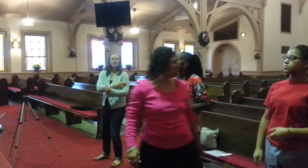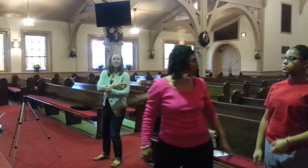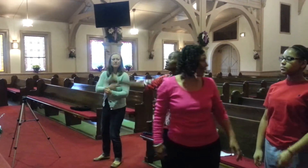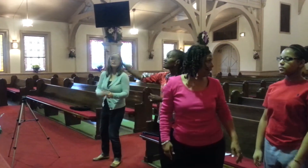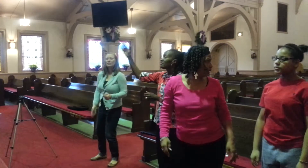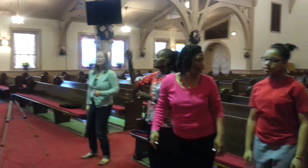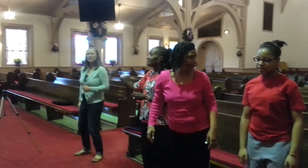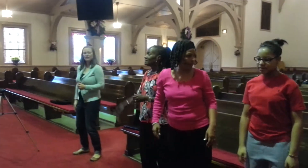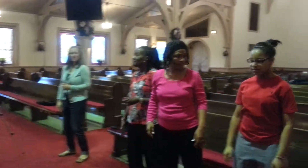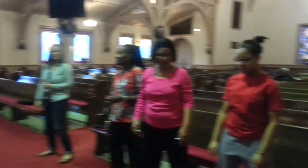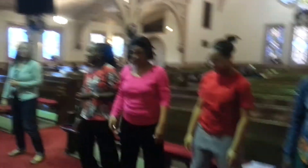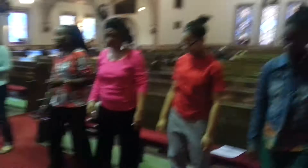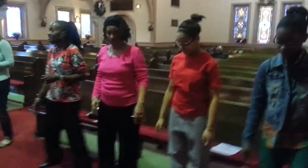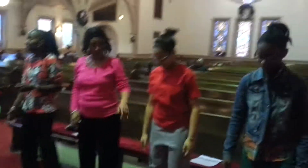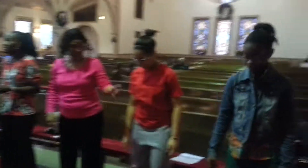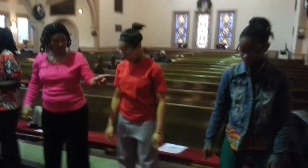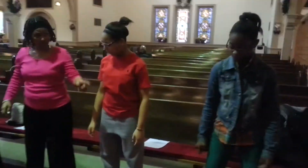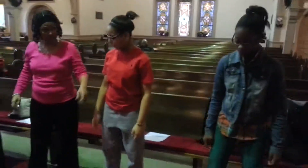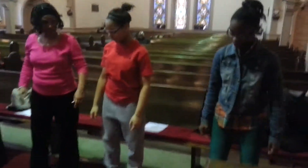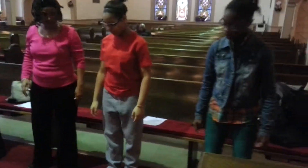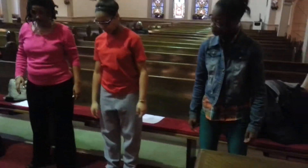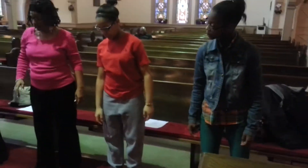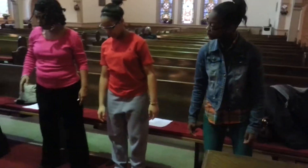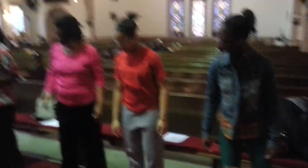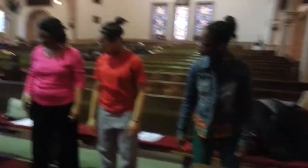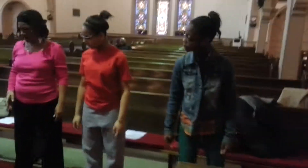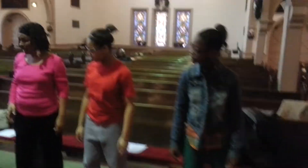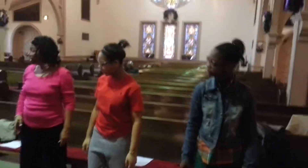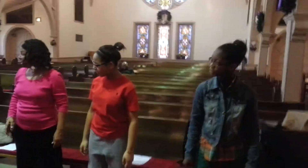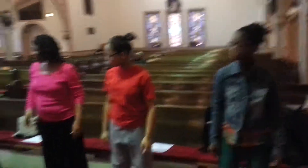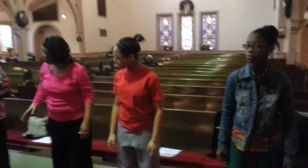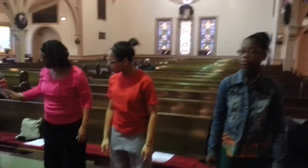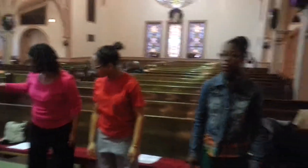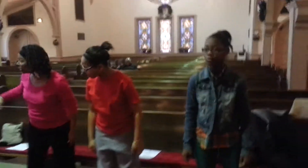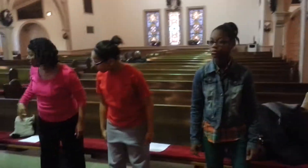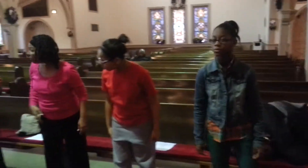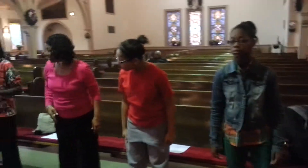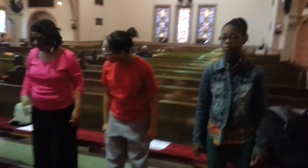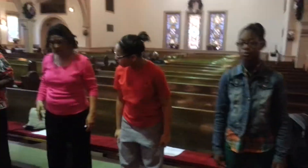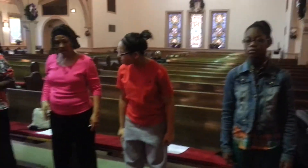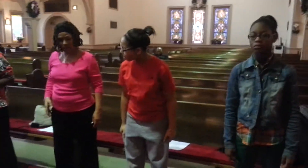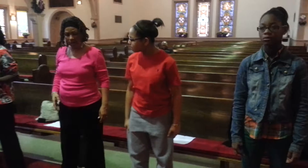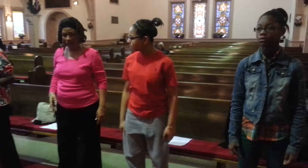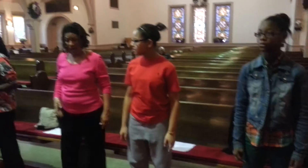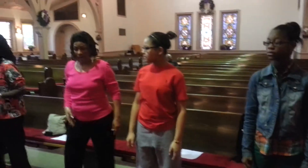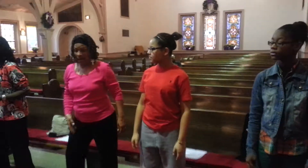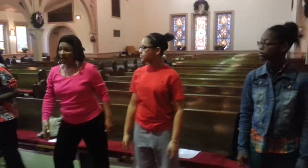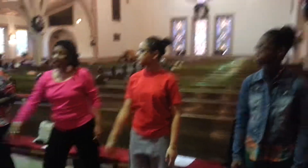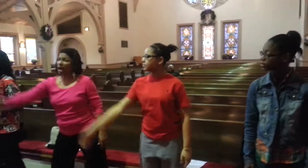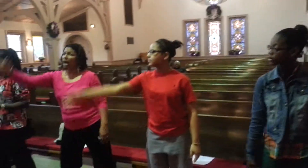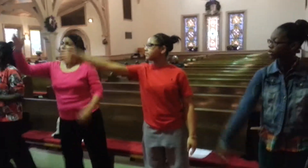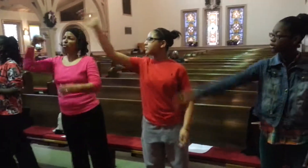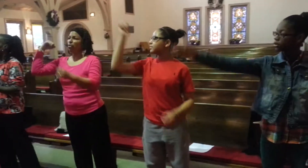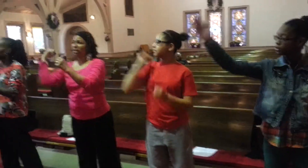ready? Okay. I'll be over there in a minute too, Kristen, okay? And I want you all to keep practicing, okay? You ready? God with